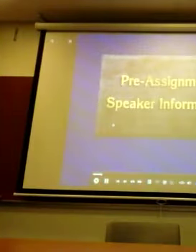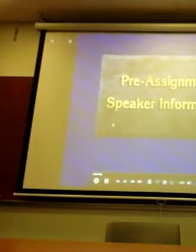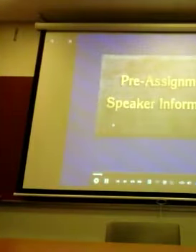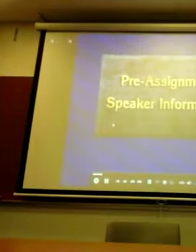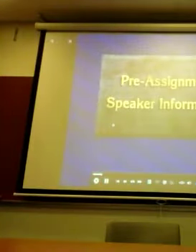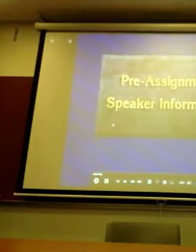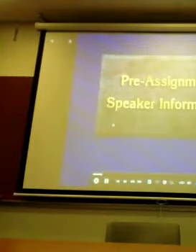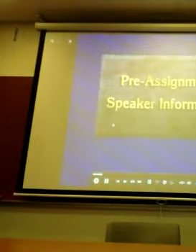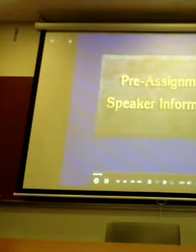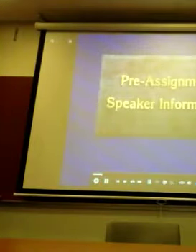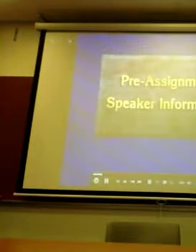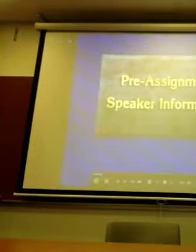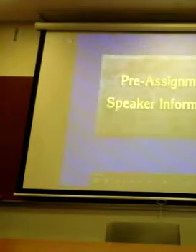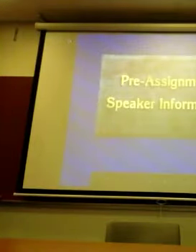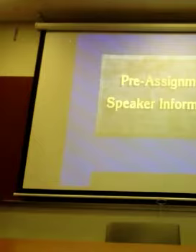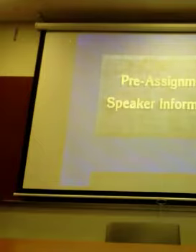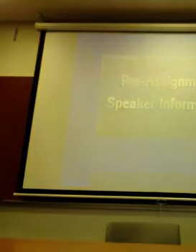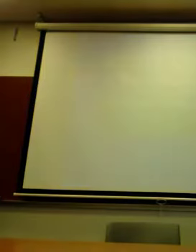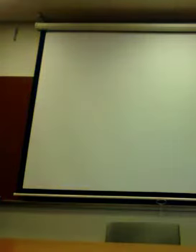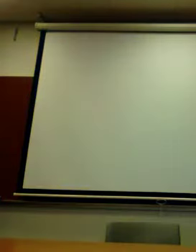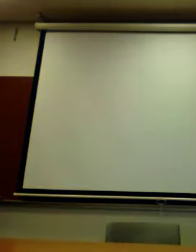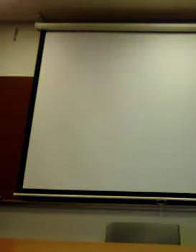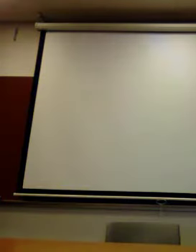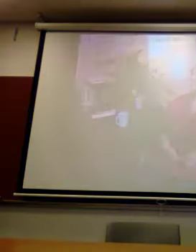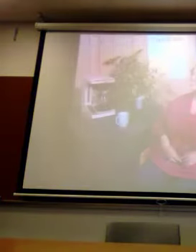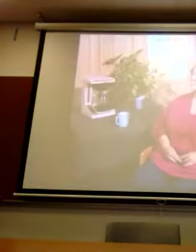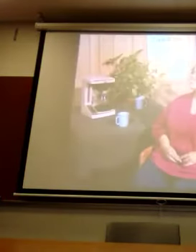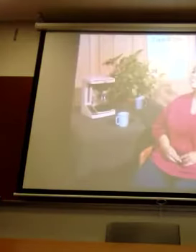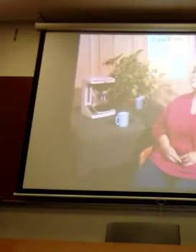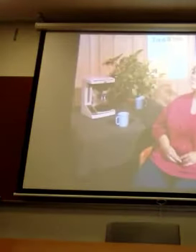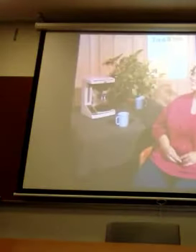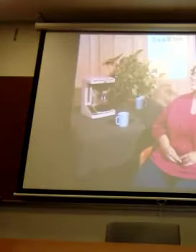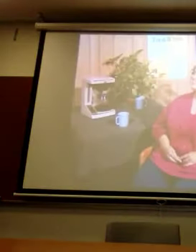Okay, so this is just where she introduces herself to you.